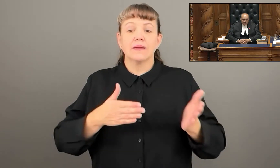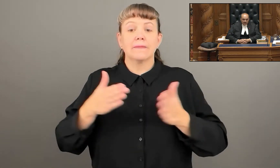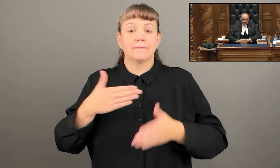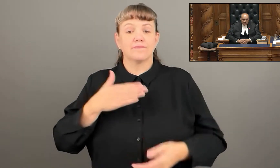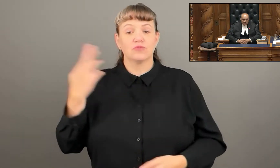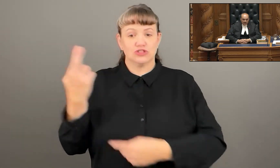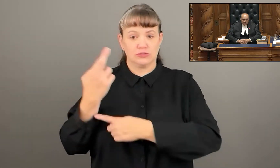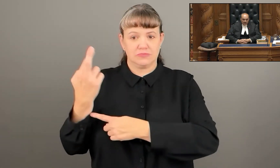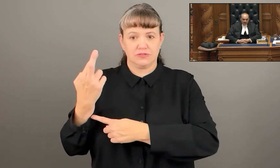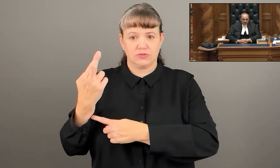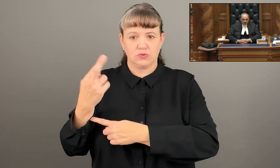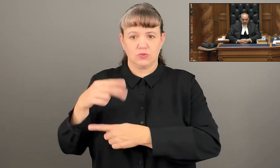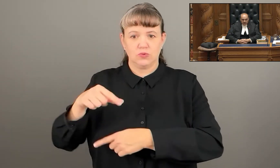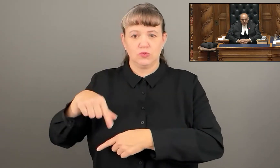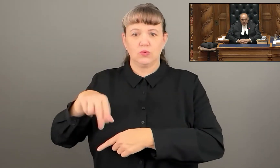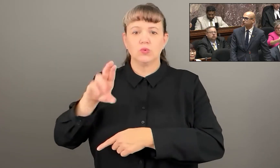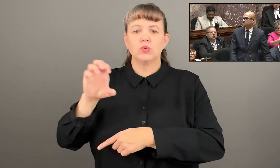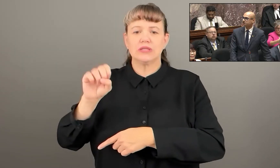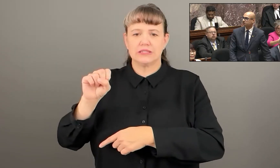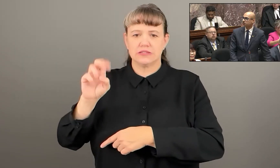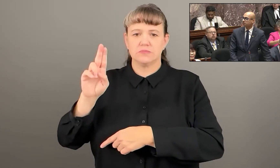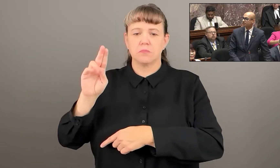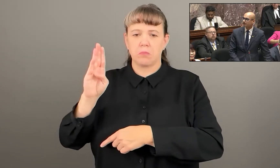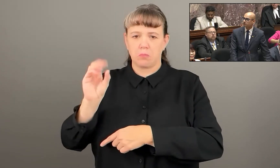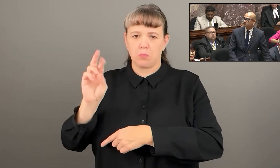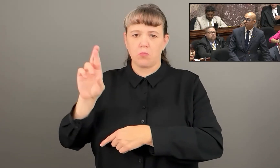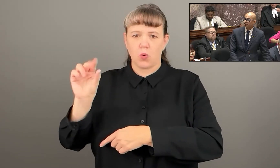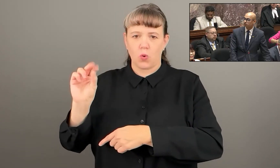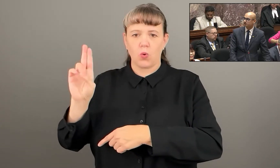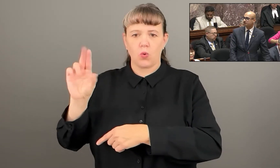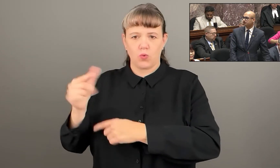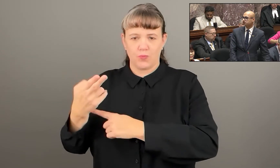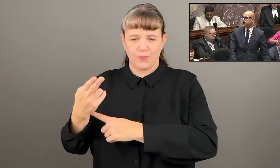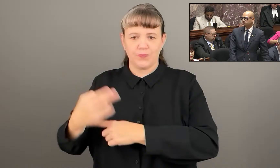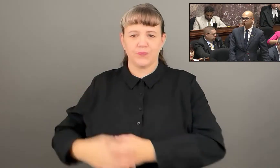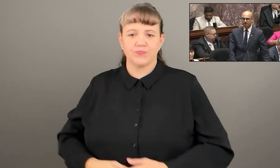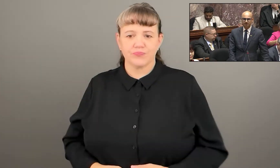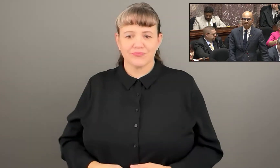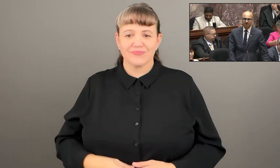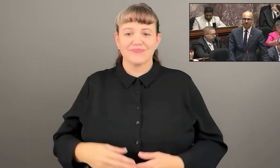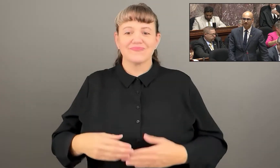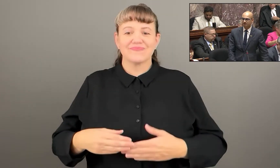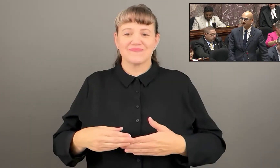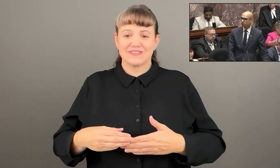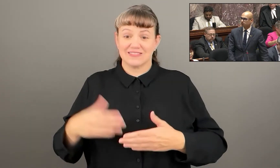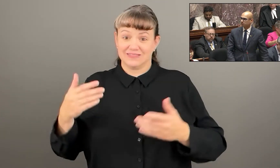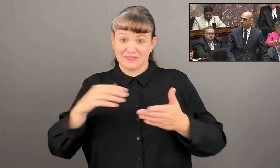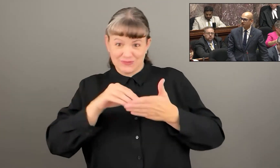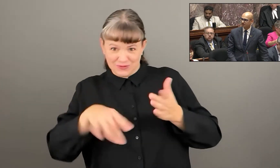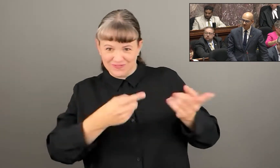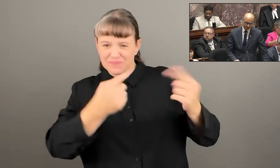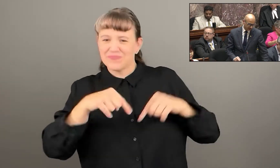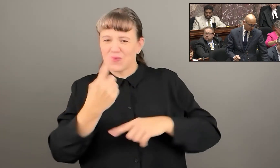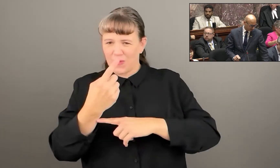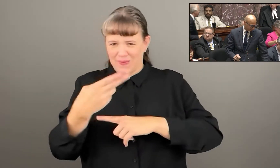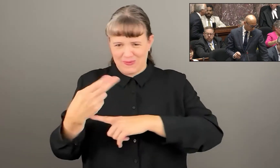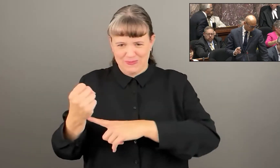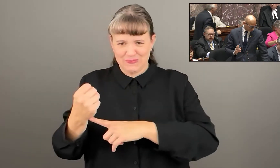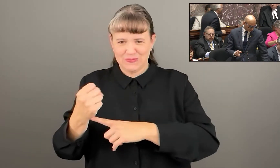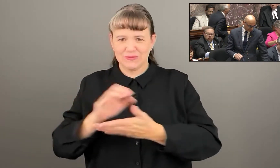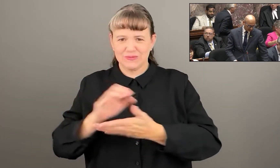Mr. Speaker, we earlier had some students here from Matthew McNair Secondary School, and they were from the grade 10